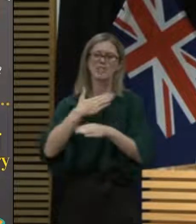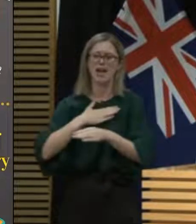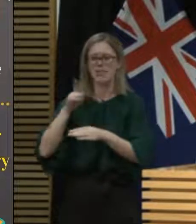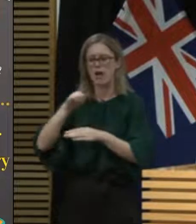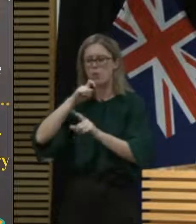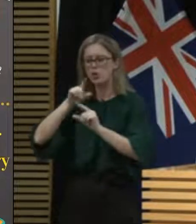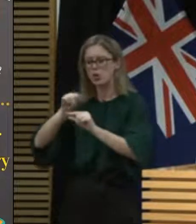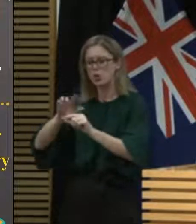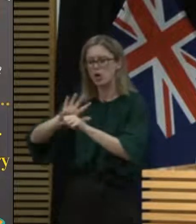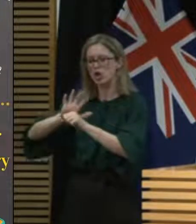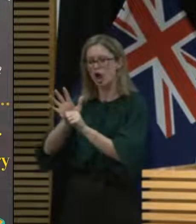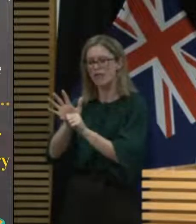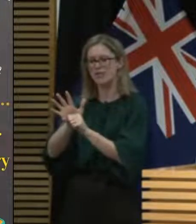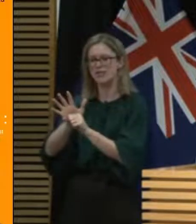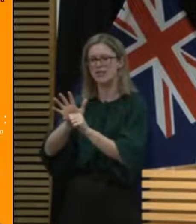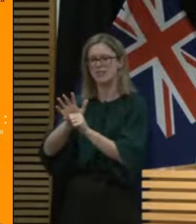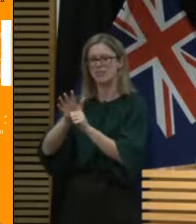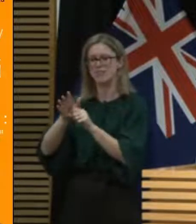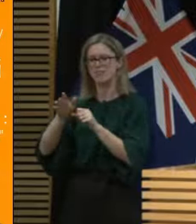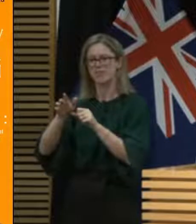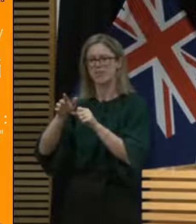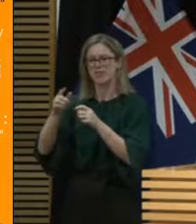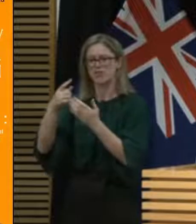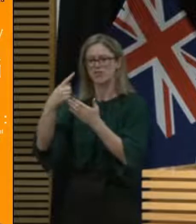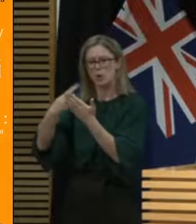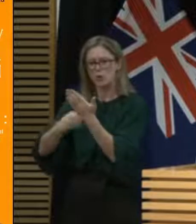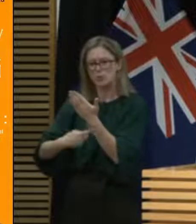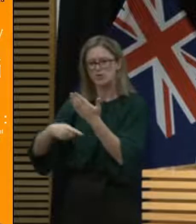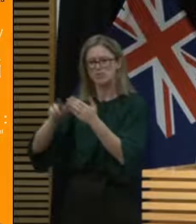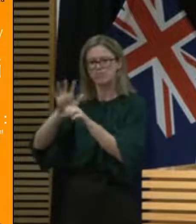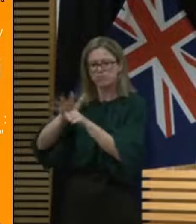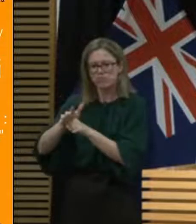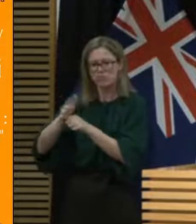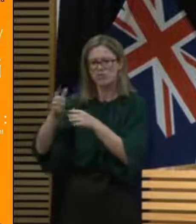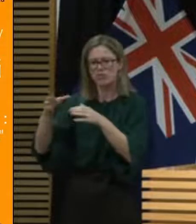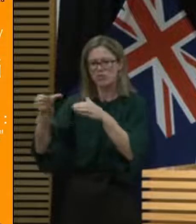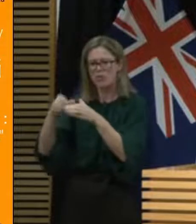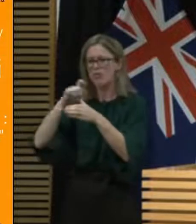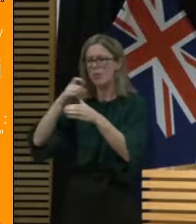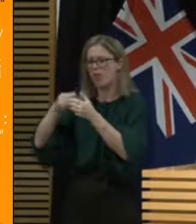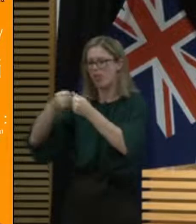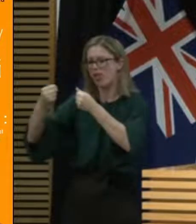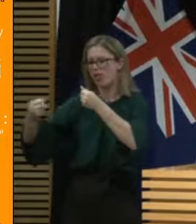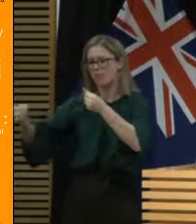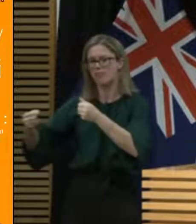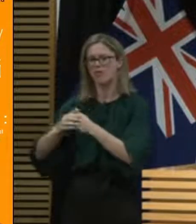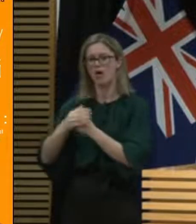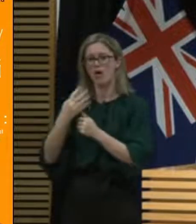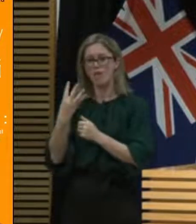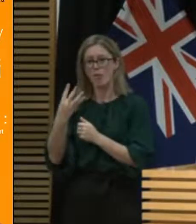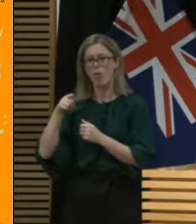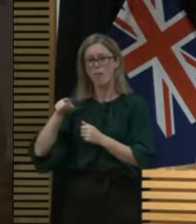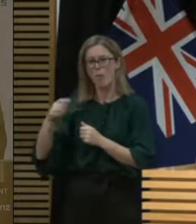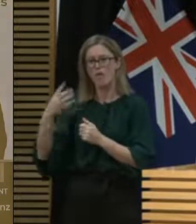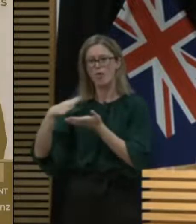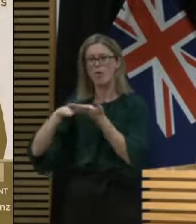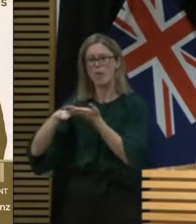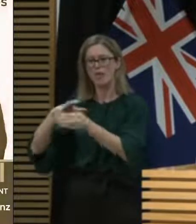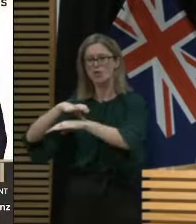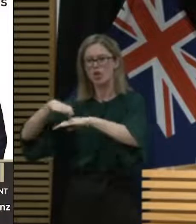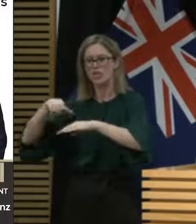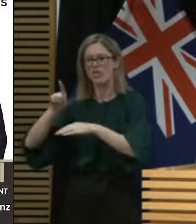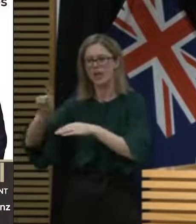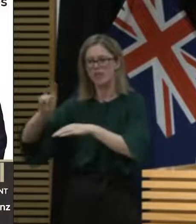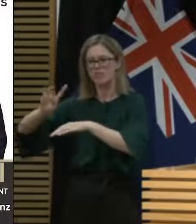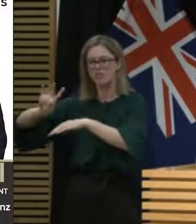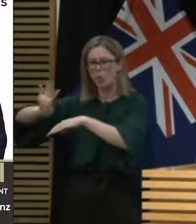undertake its COVID-19 compliance role. Cabinet today agreed to provide funding of $4.4 million for WorkSafe to enable them